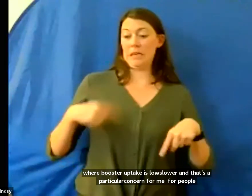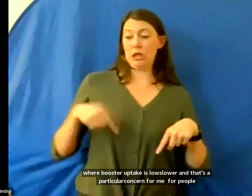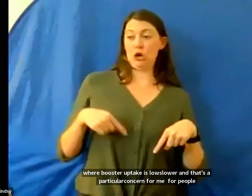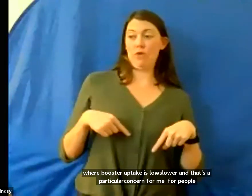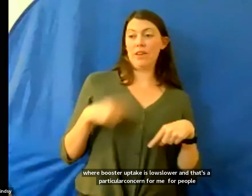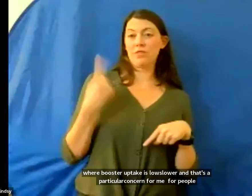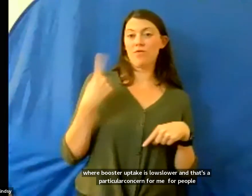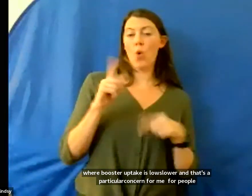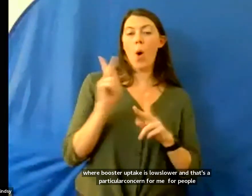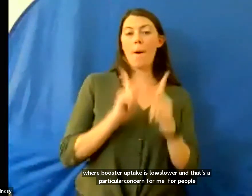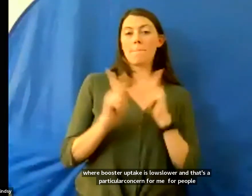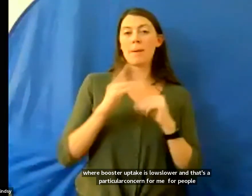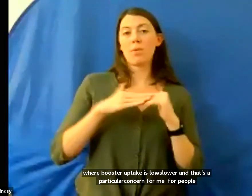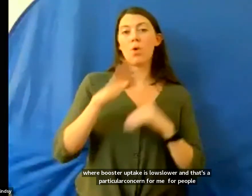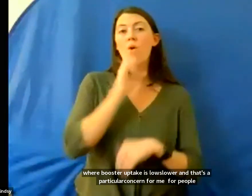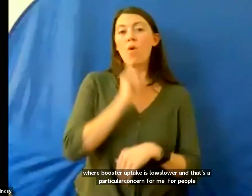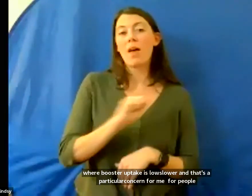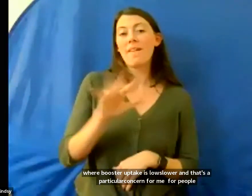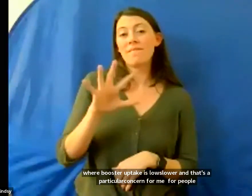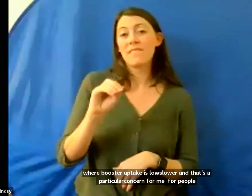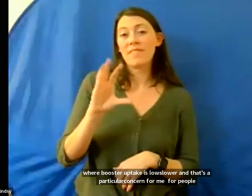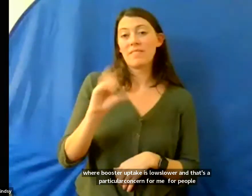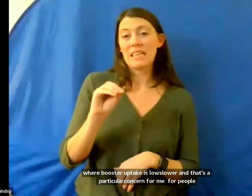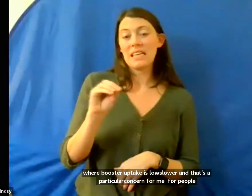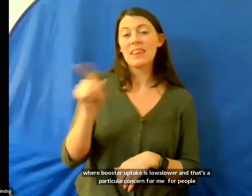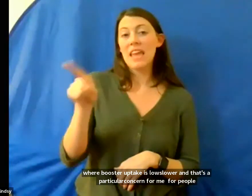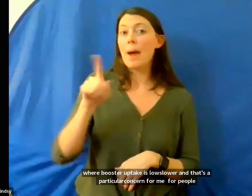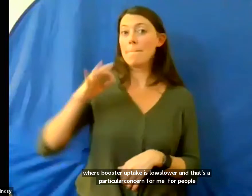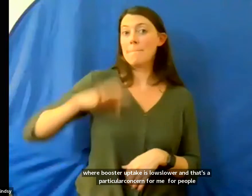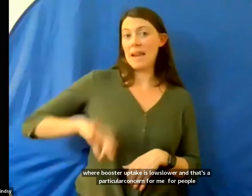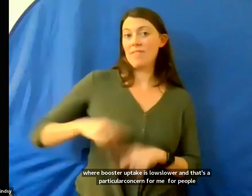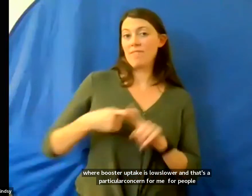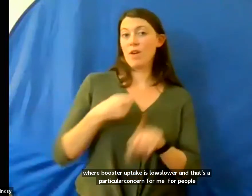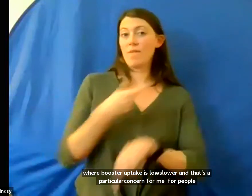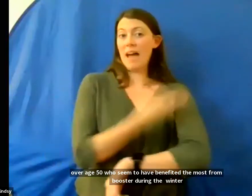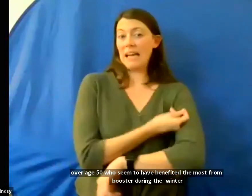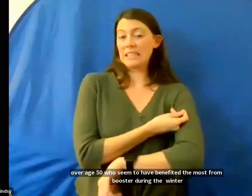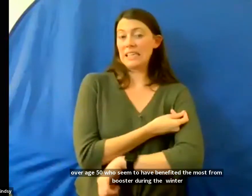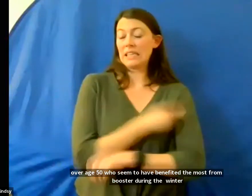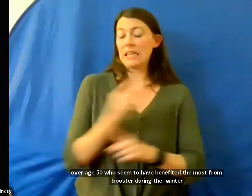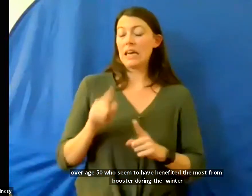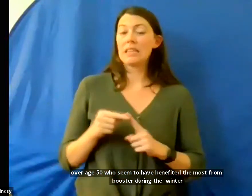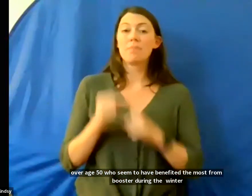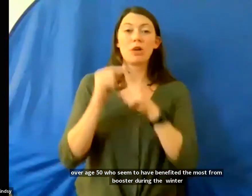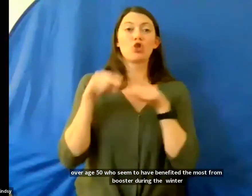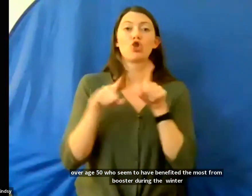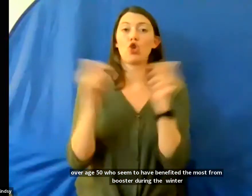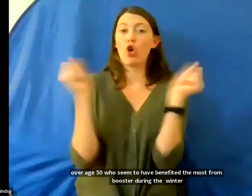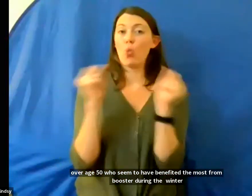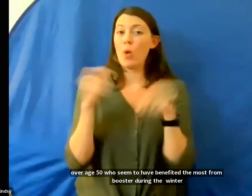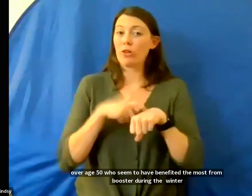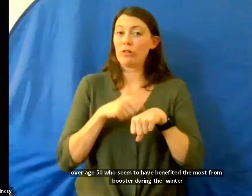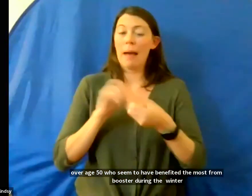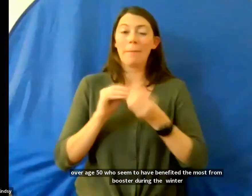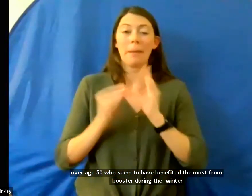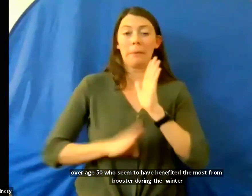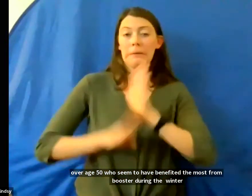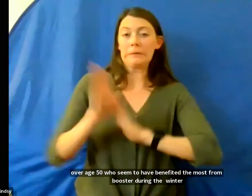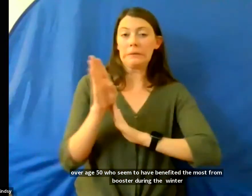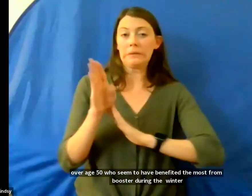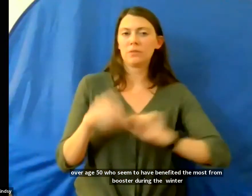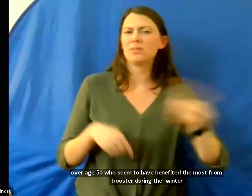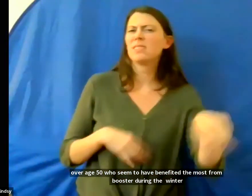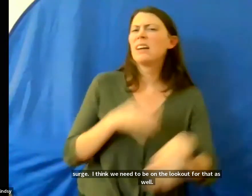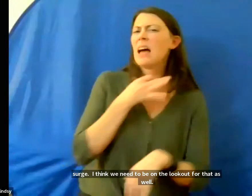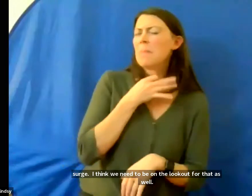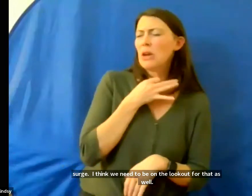surge. So I think we need to be on the lookout for that as well. Can I just ask what you think might go on